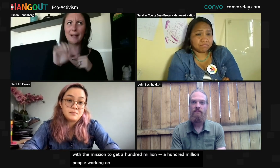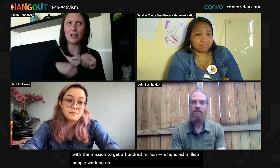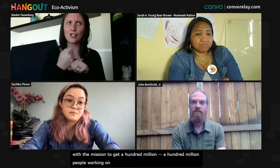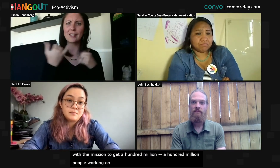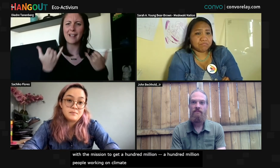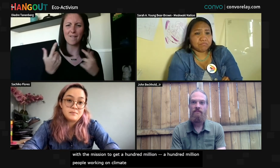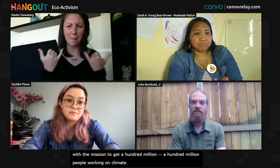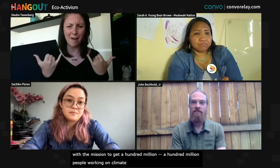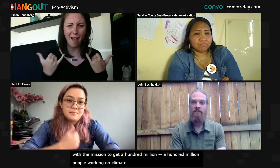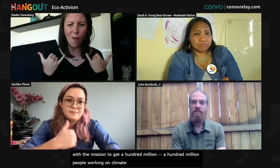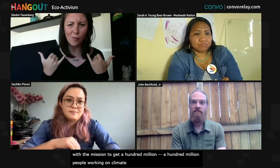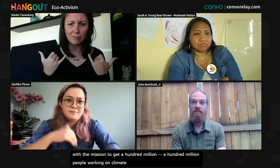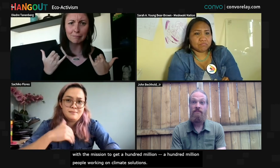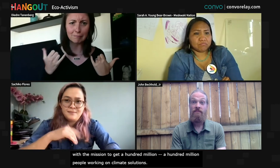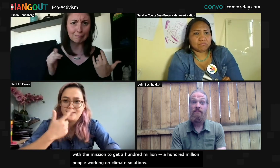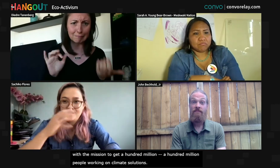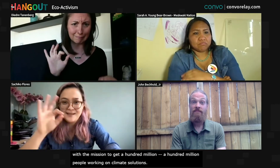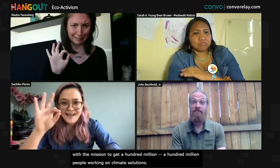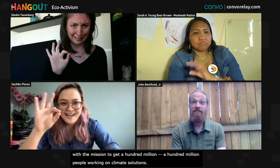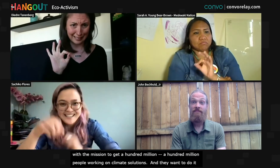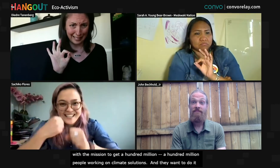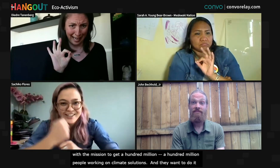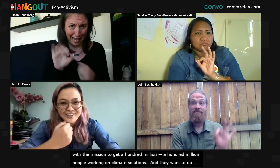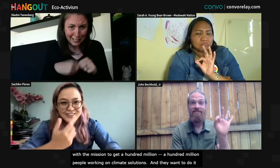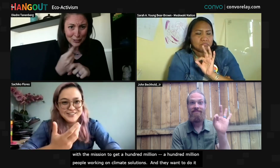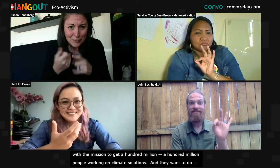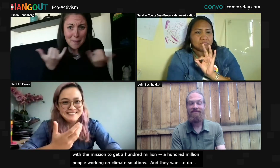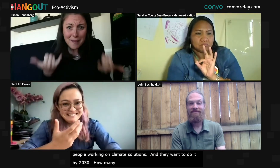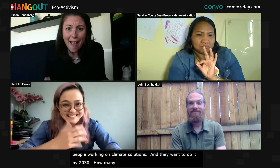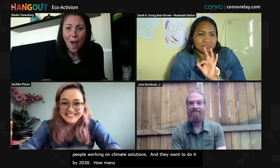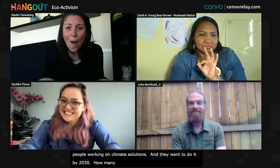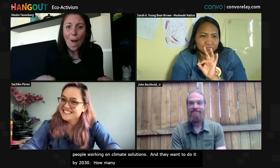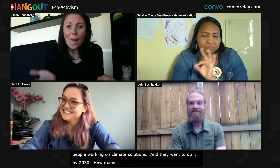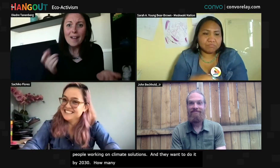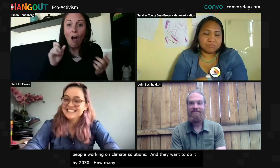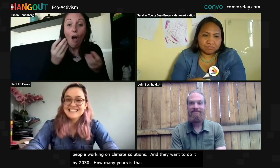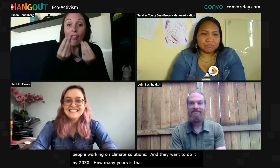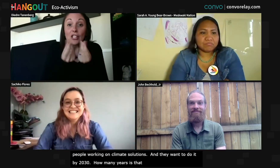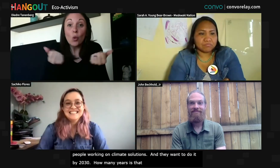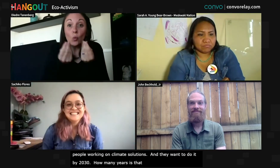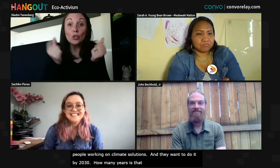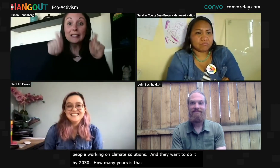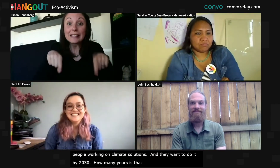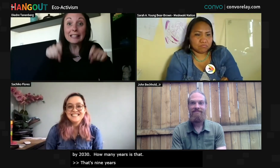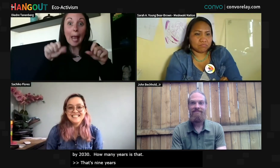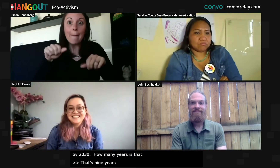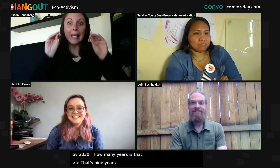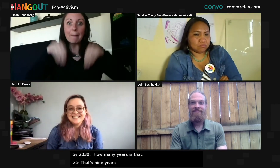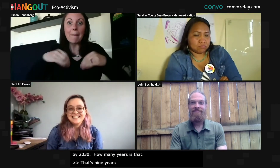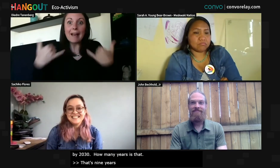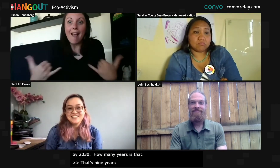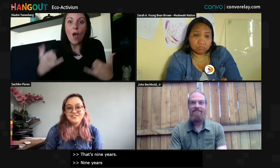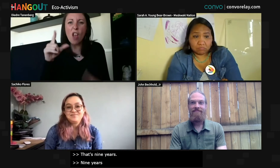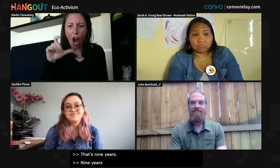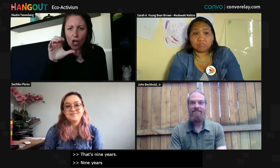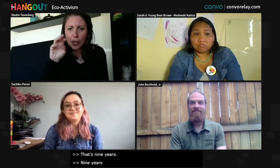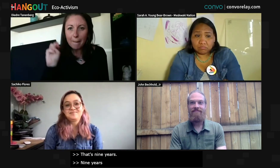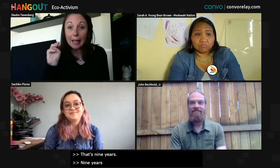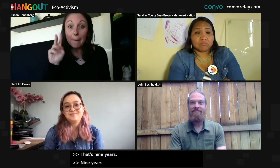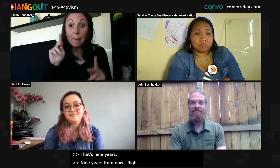2030. So how many years is that from now? Oh, wow. That's 9 years. Yeah. 9 years from now. Right. The solutions need